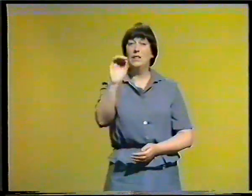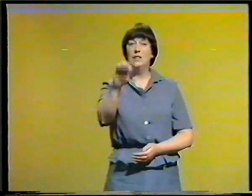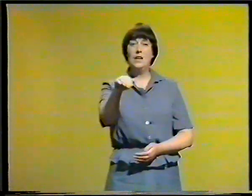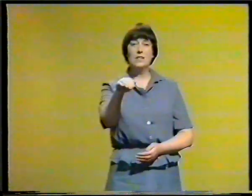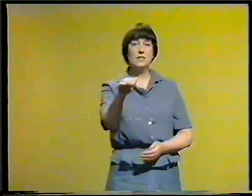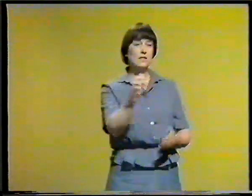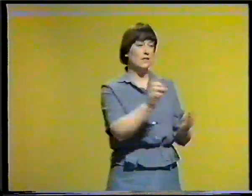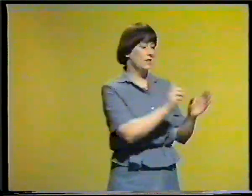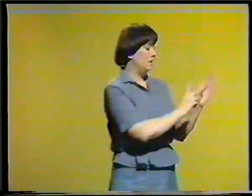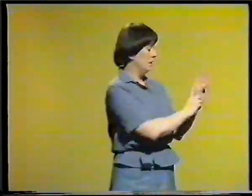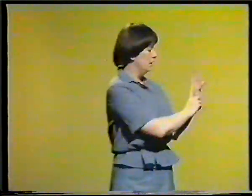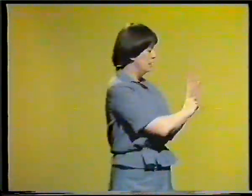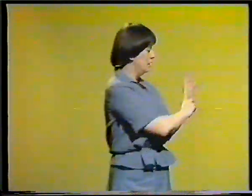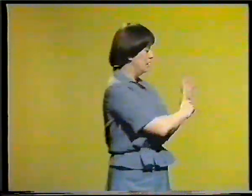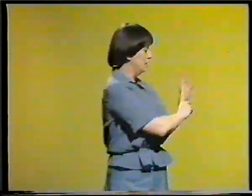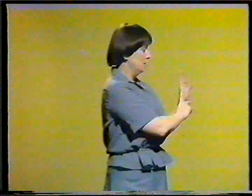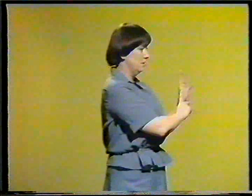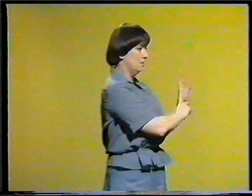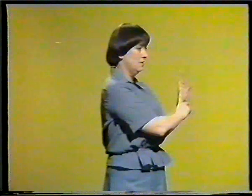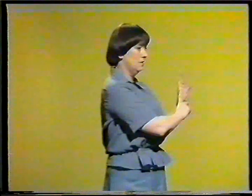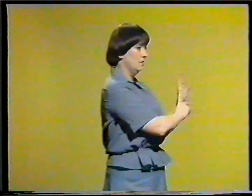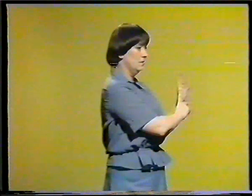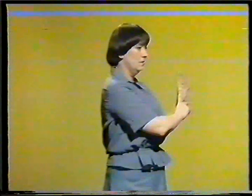Next year.